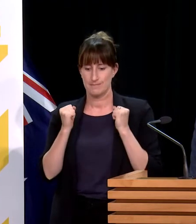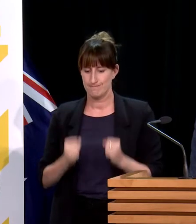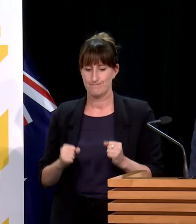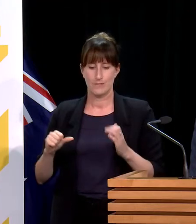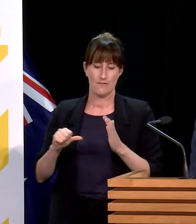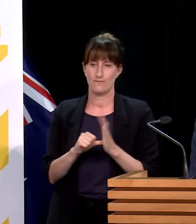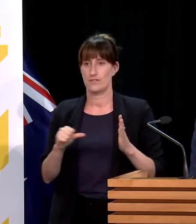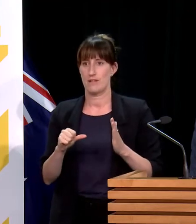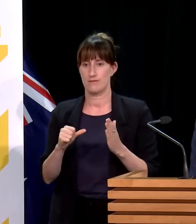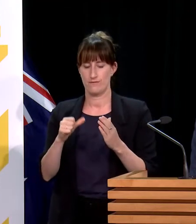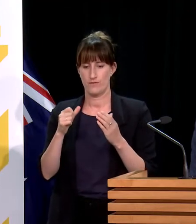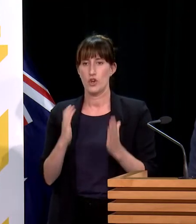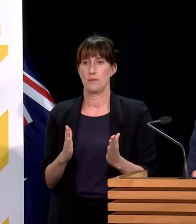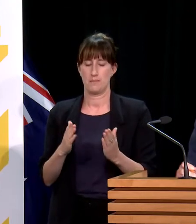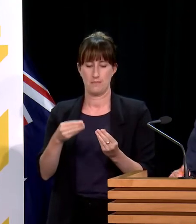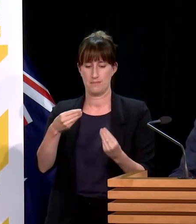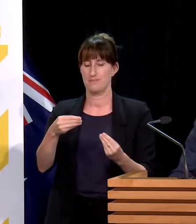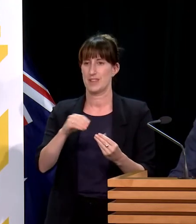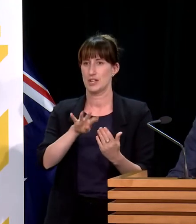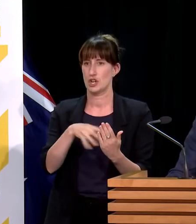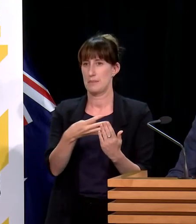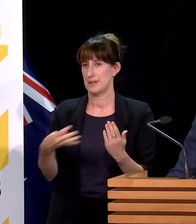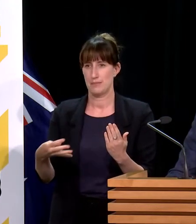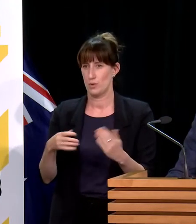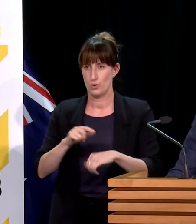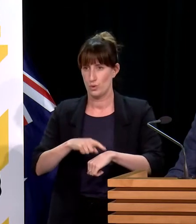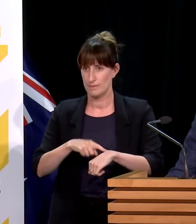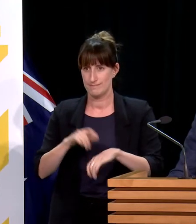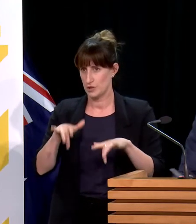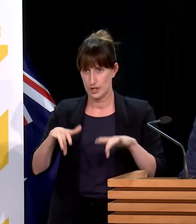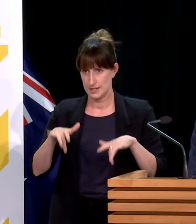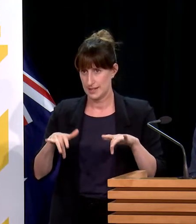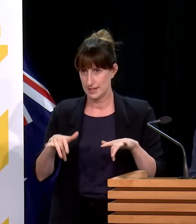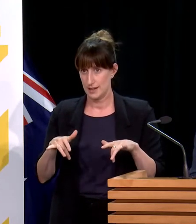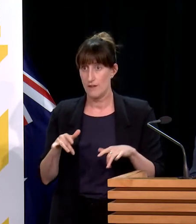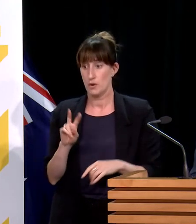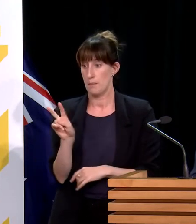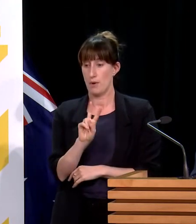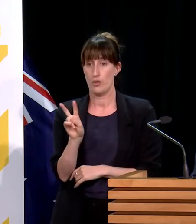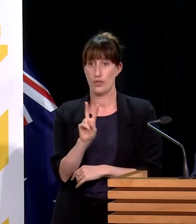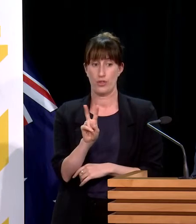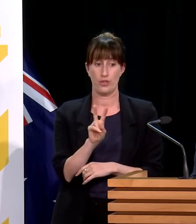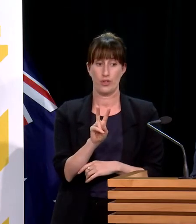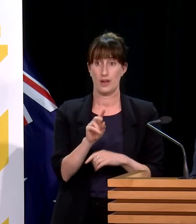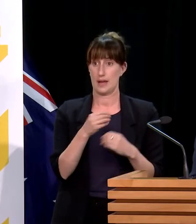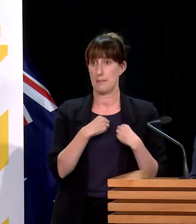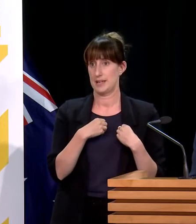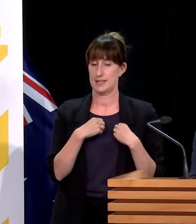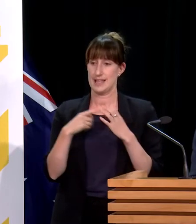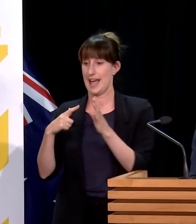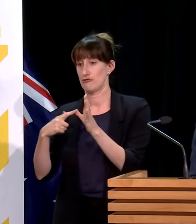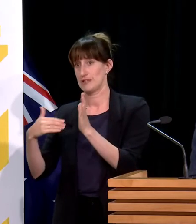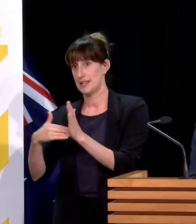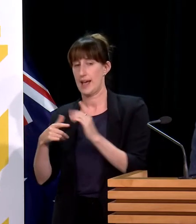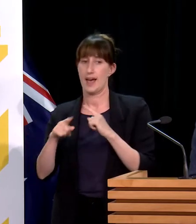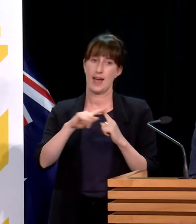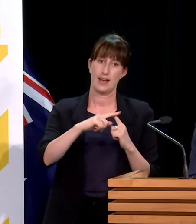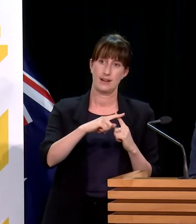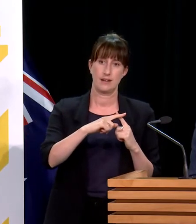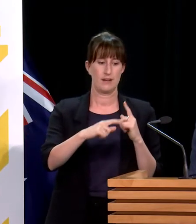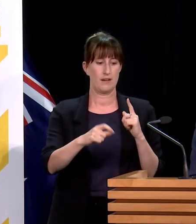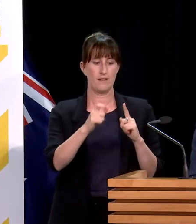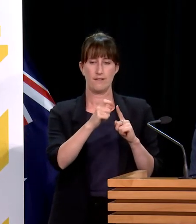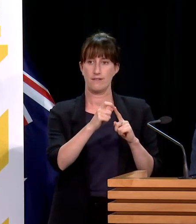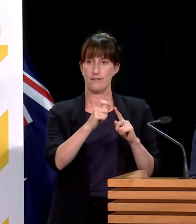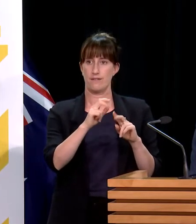rock solid timetables, both for AstraZeneca and for Pfizer. We know that we've got a commitment in the first quarter, but at this point the actual